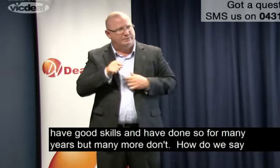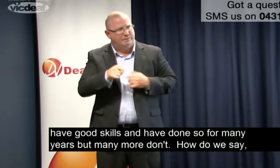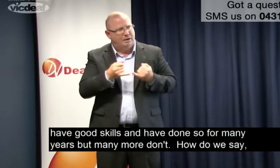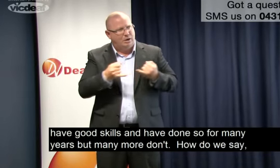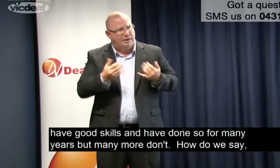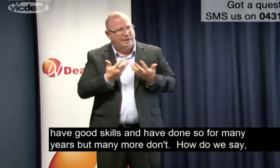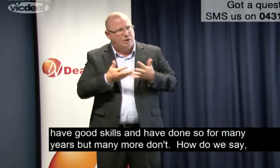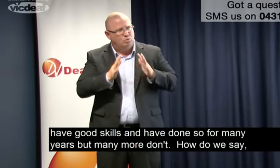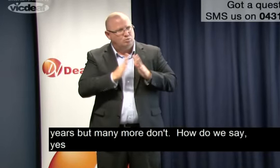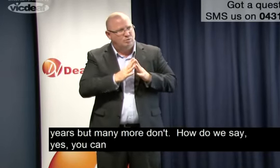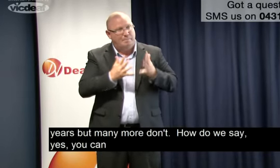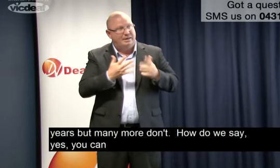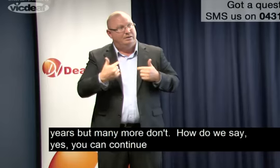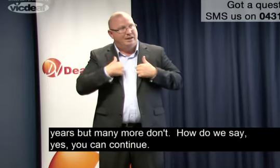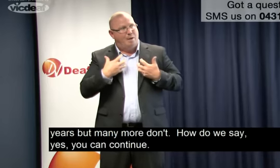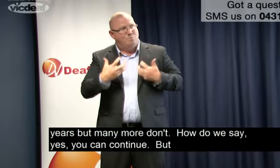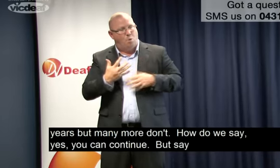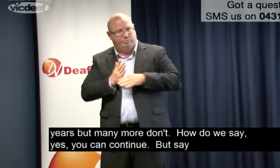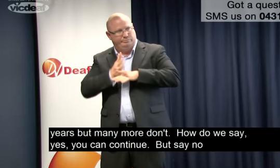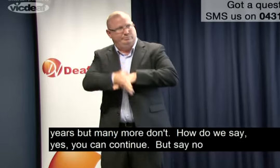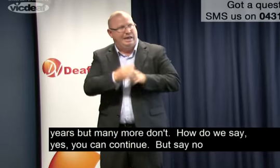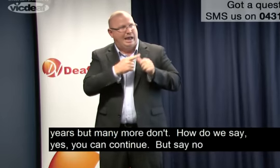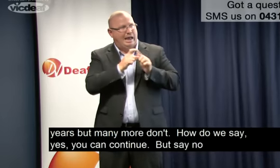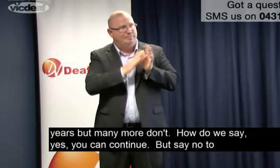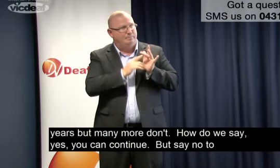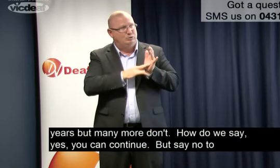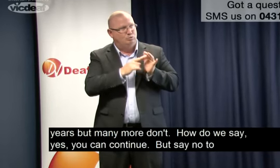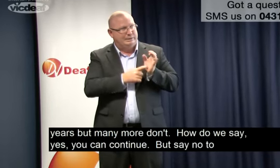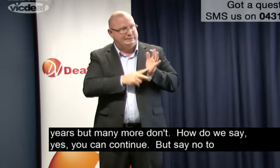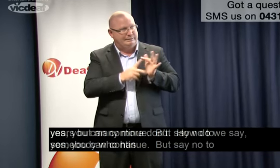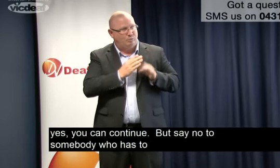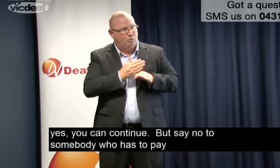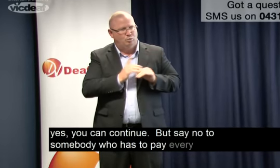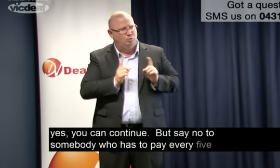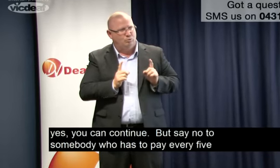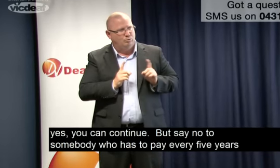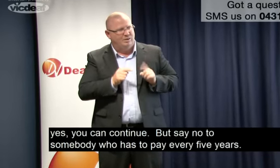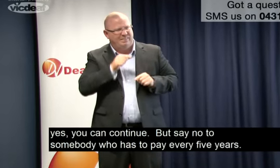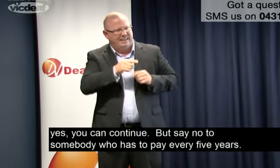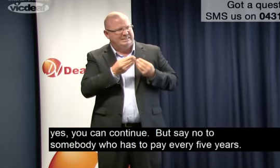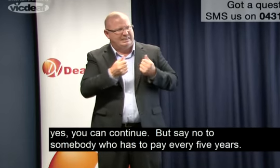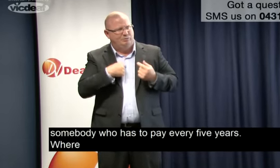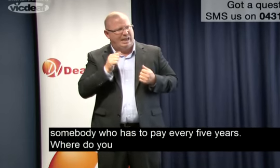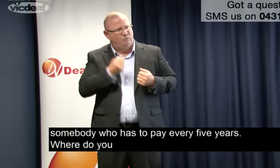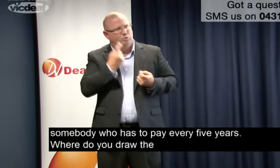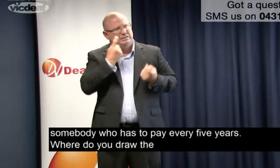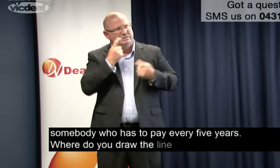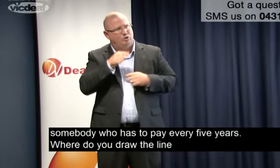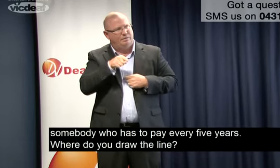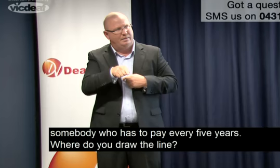who has to pay every 5 years? So where do we draw the line? And then we have more of an administrative role dealing with that, so